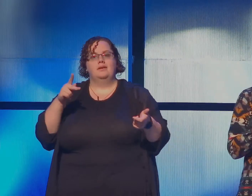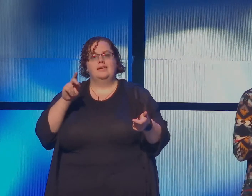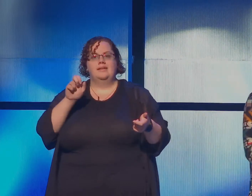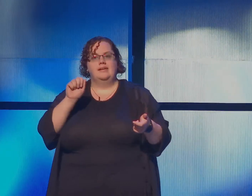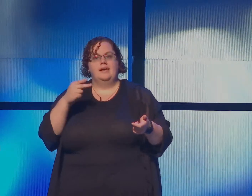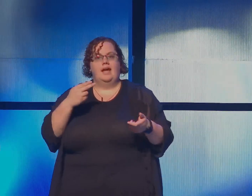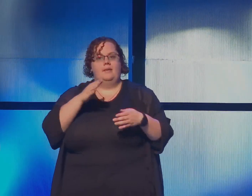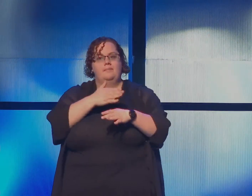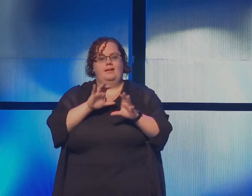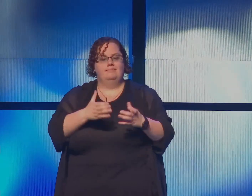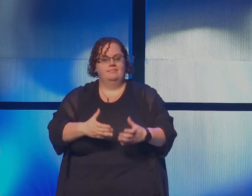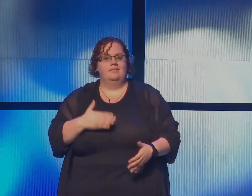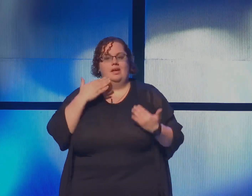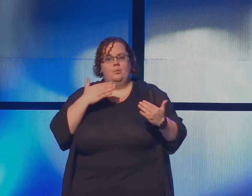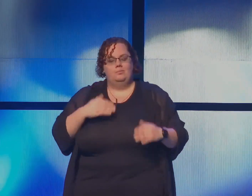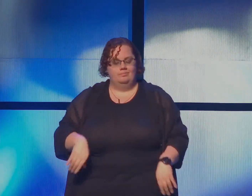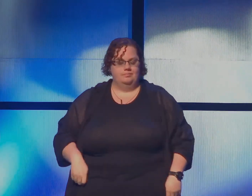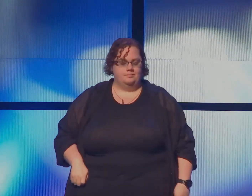band. Thank you.